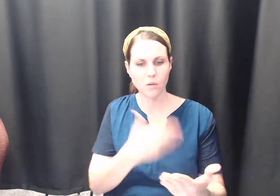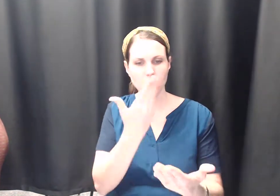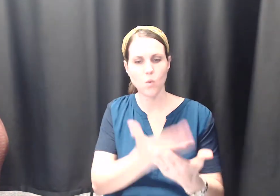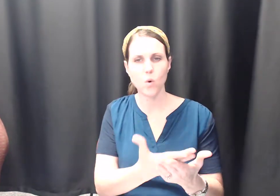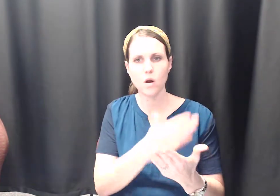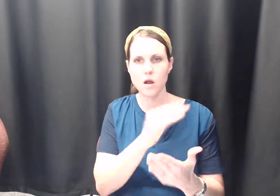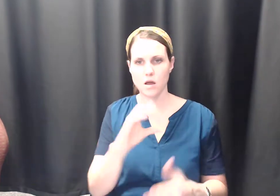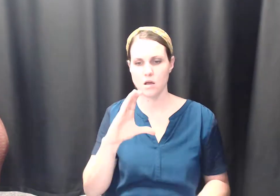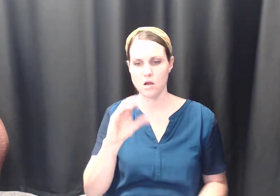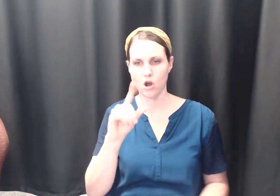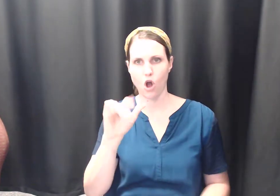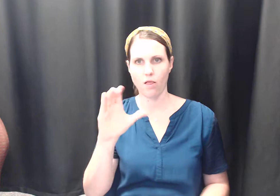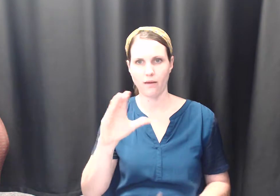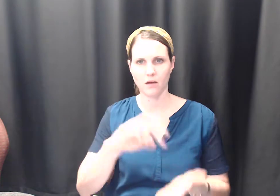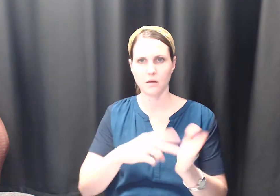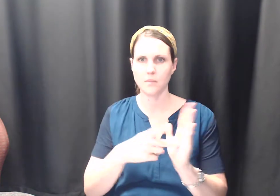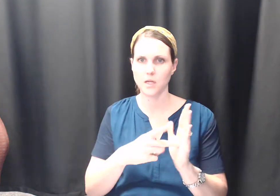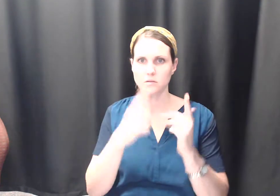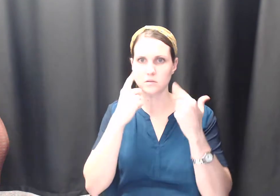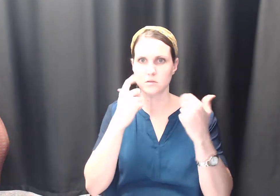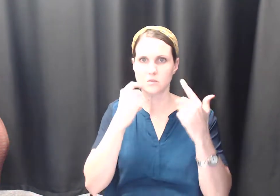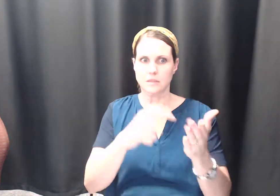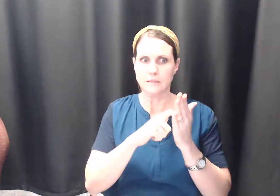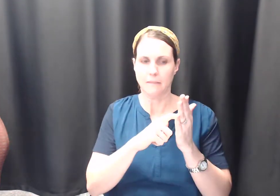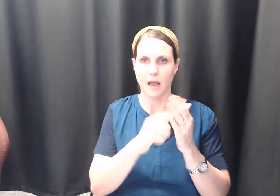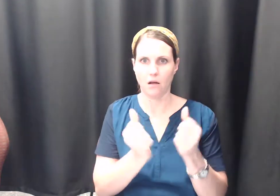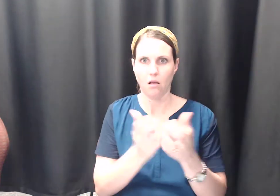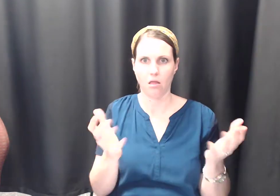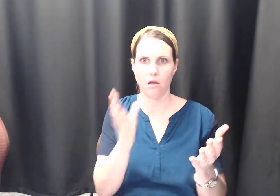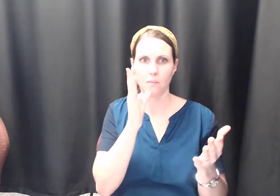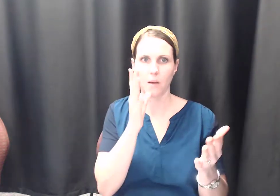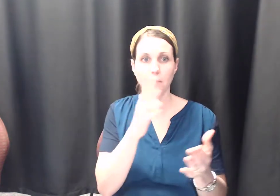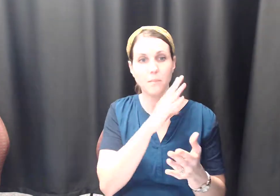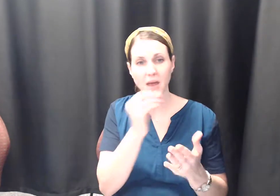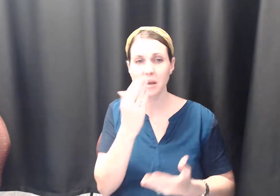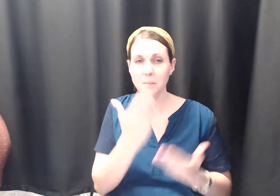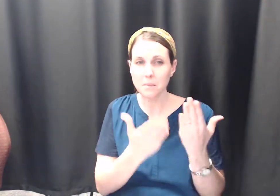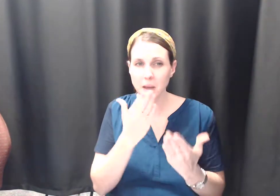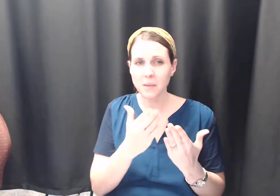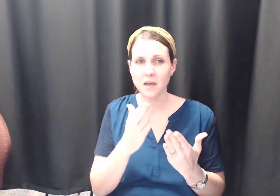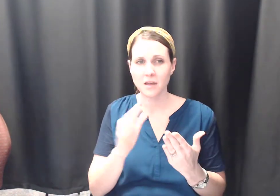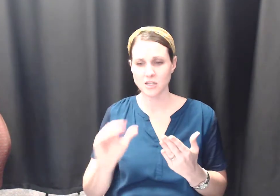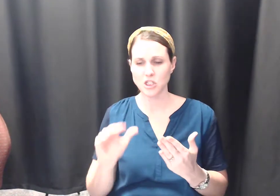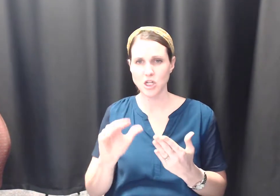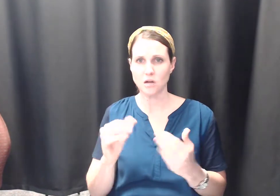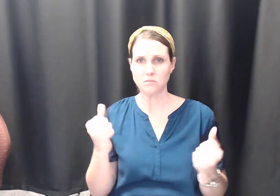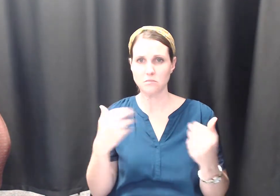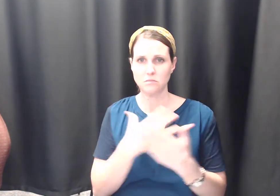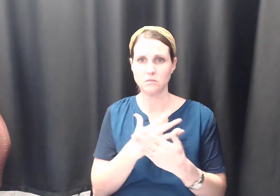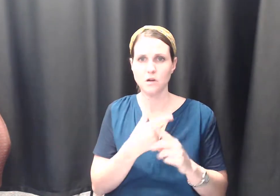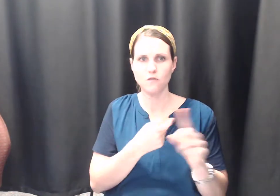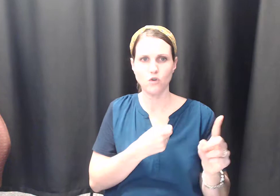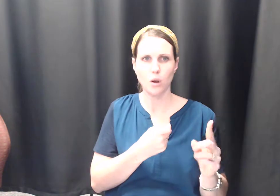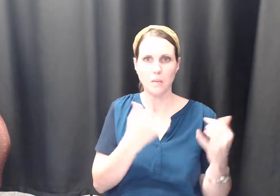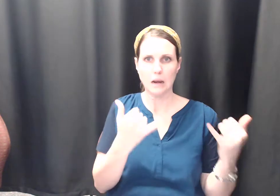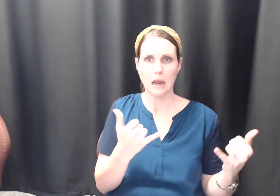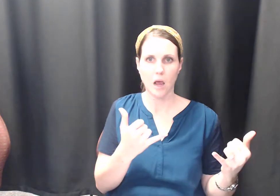life. It also turns out that the child was frightened by the prospect of moving from the little to the big school. A little